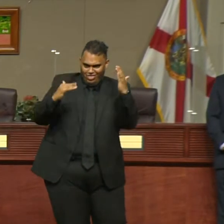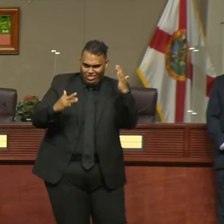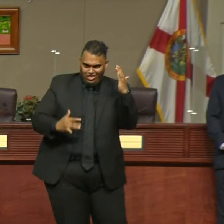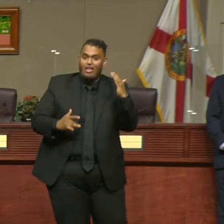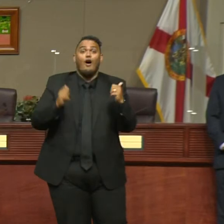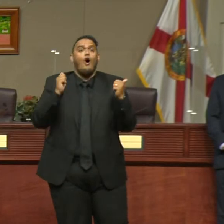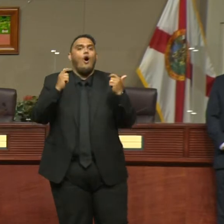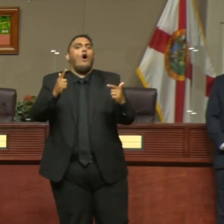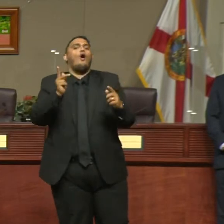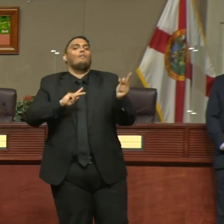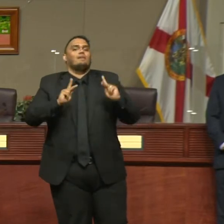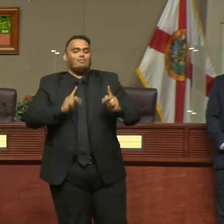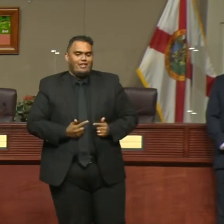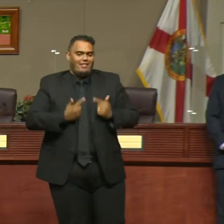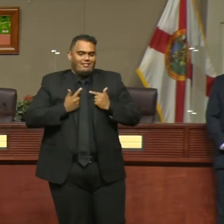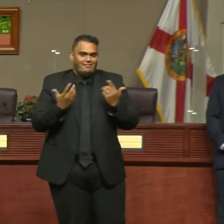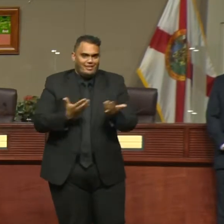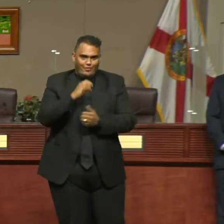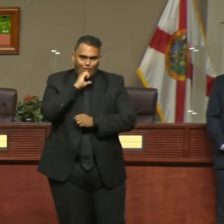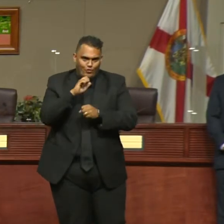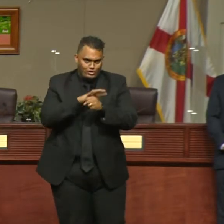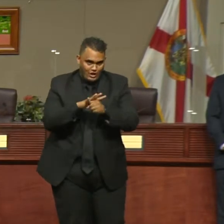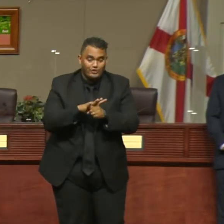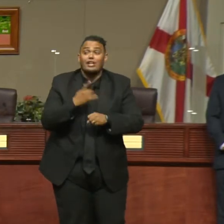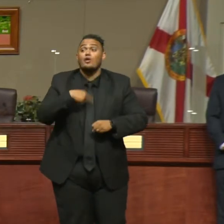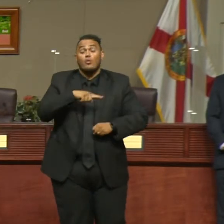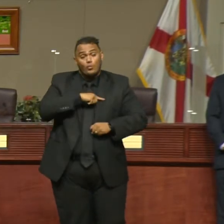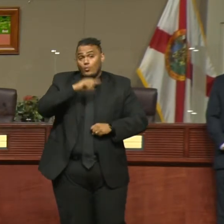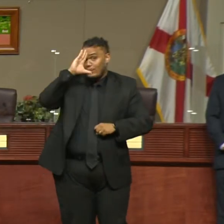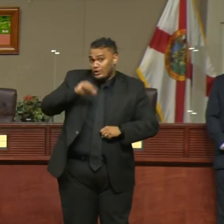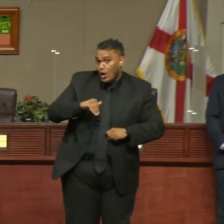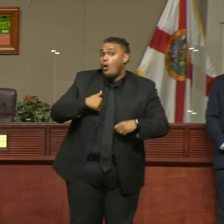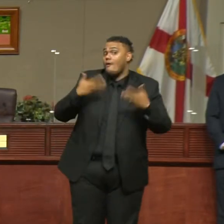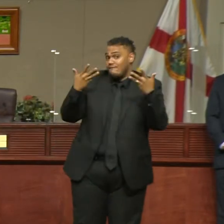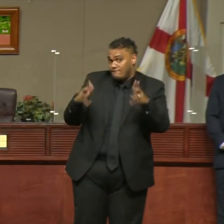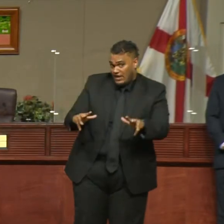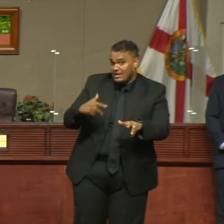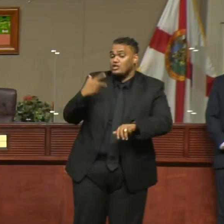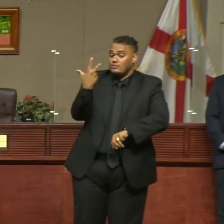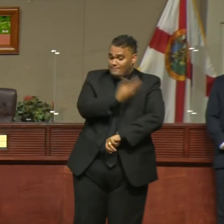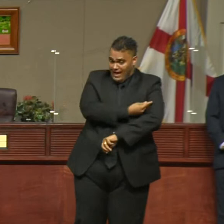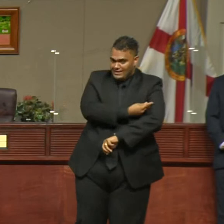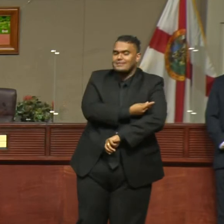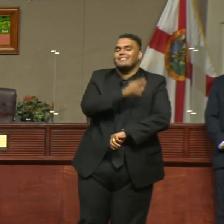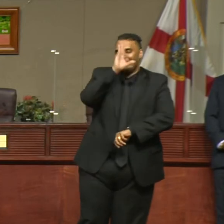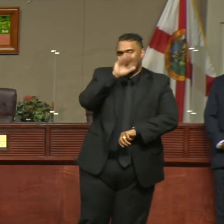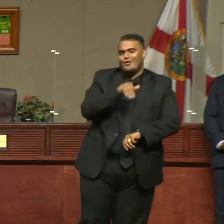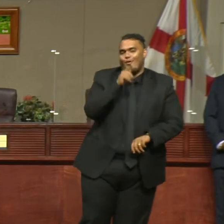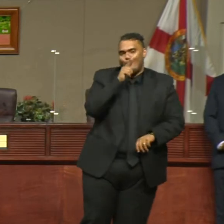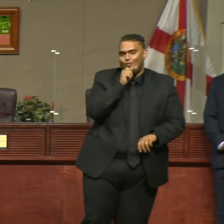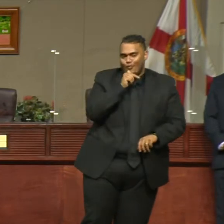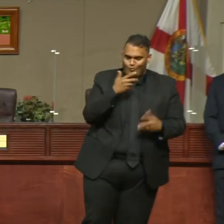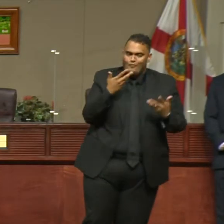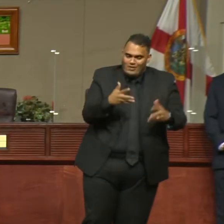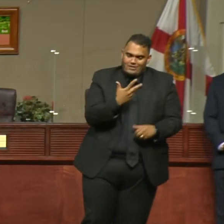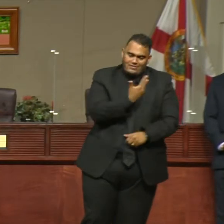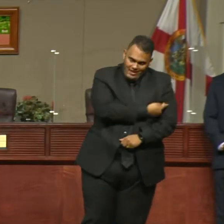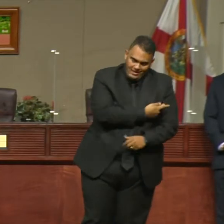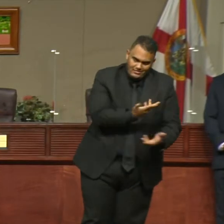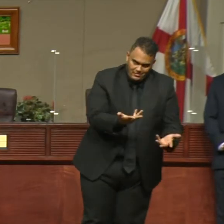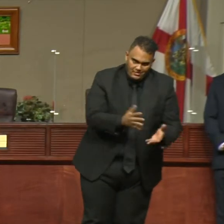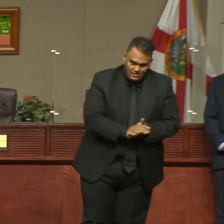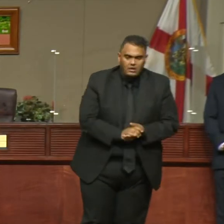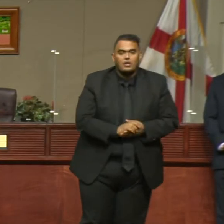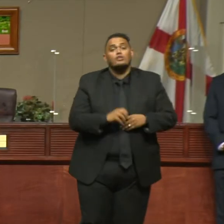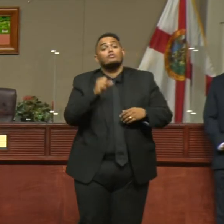We know as they get vaccinated who has been vaccinated. By the percentage that we are calculating, so